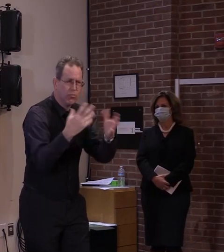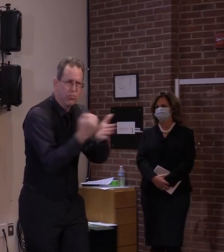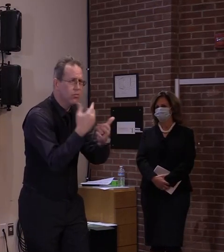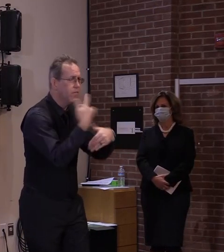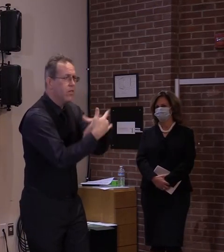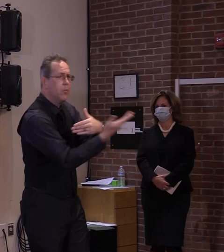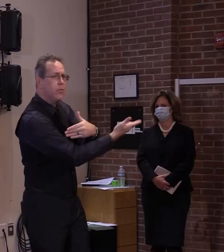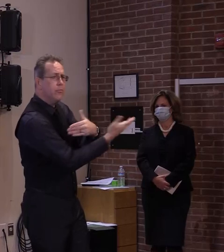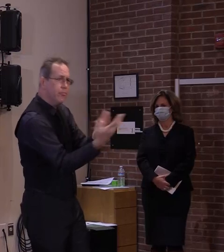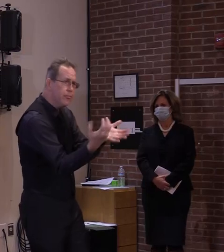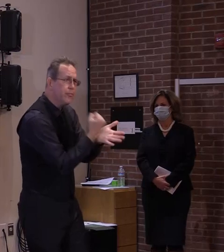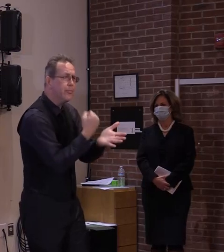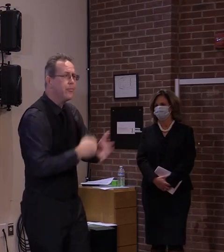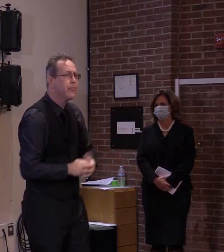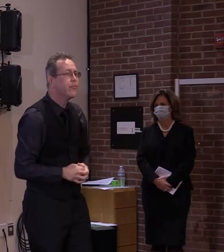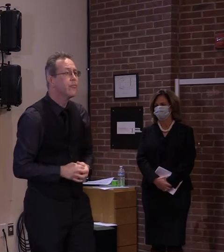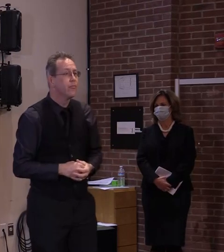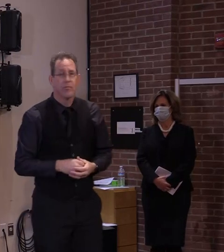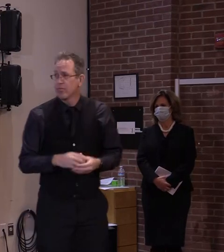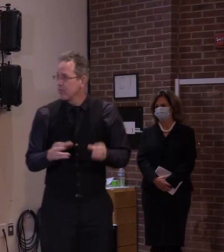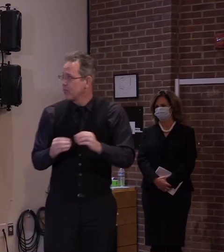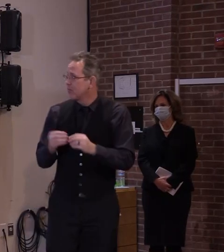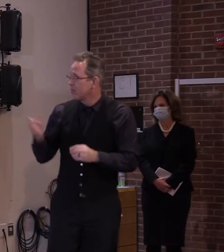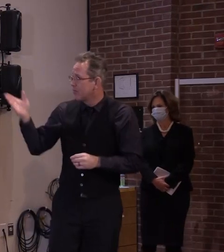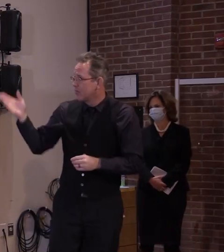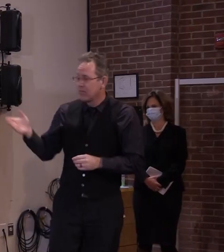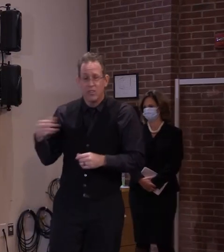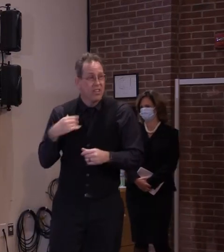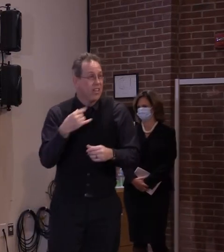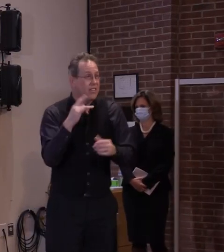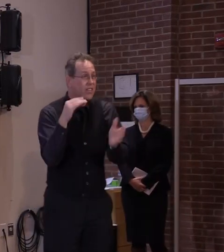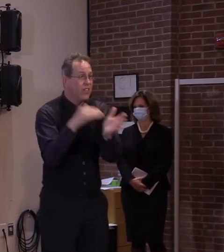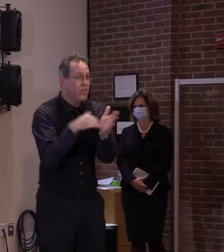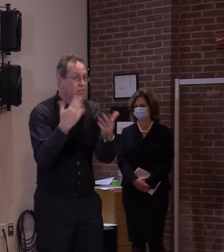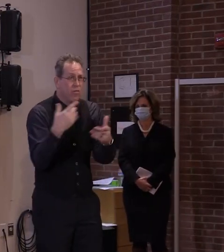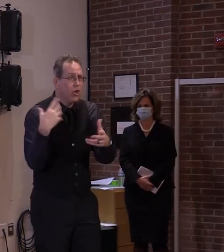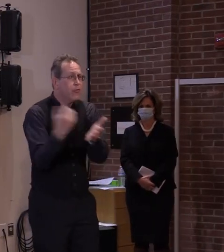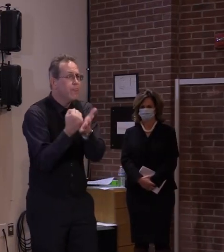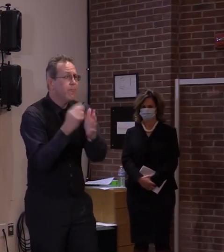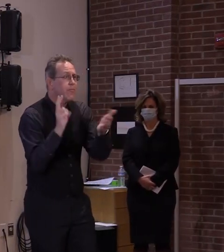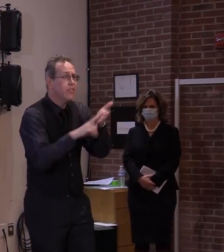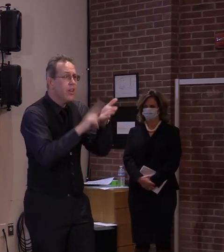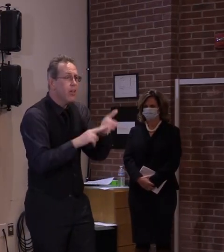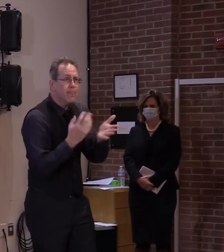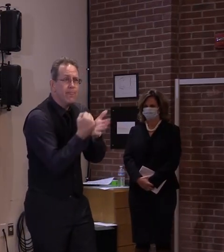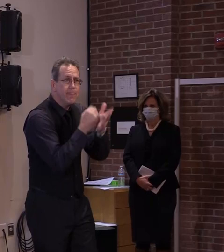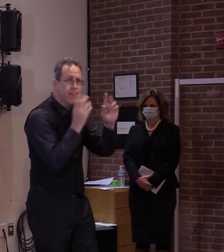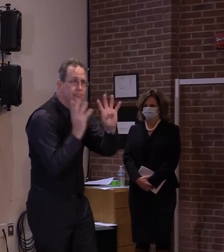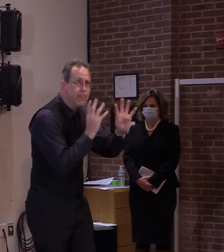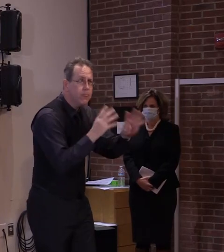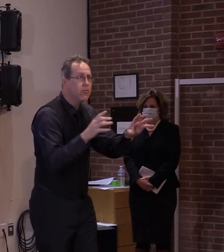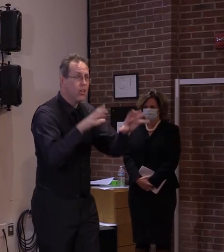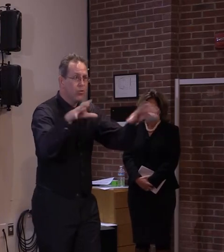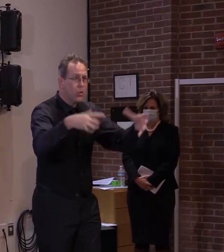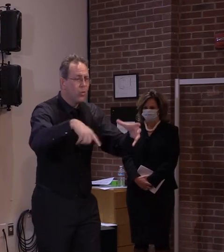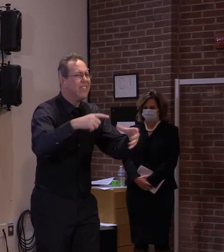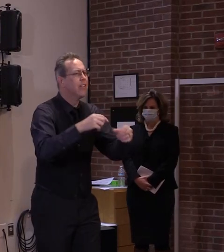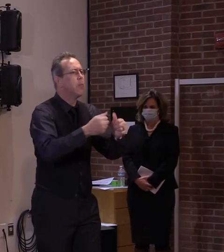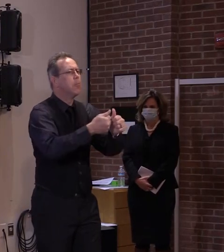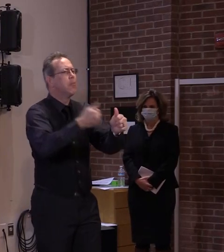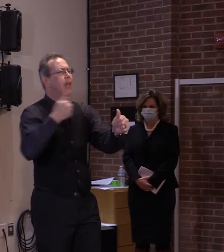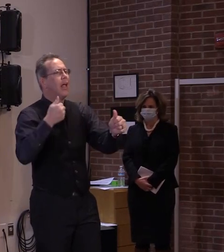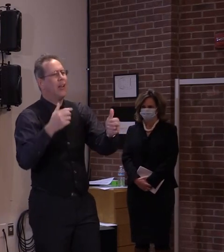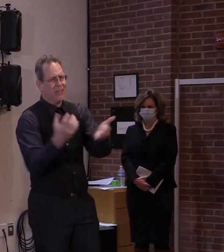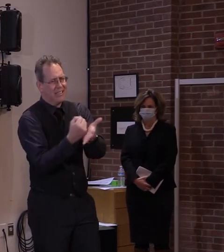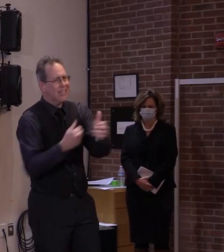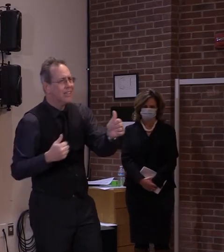but a long way to go. So really encouraging those 200,000 individuals that haven't yet gotten their booster shot and are eligible to do